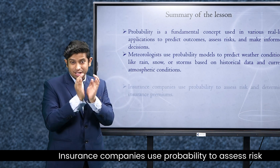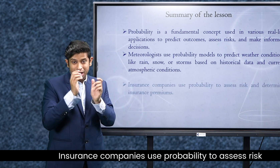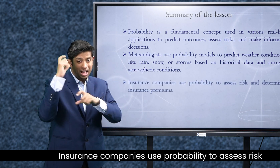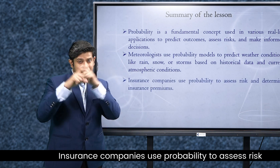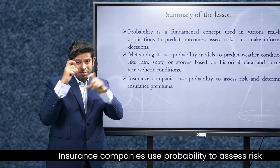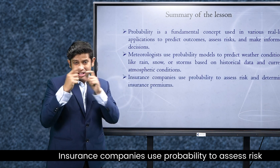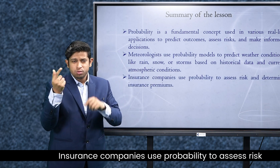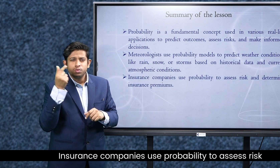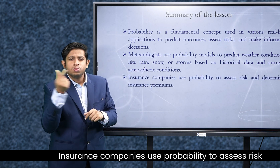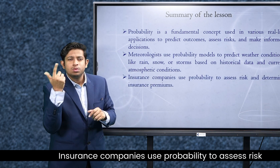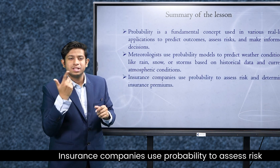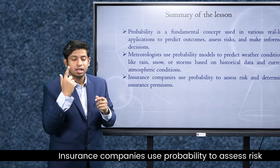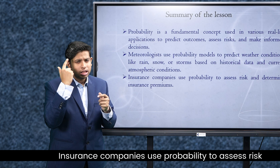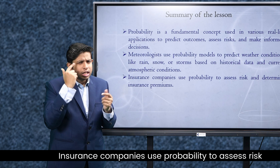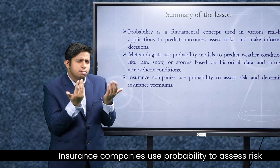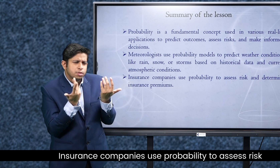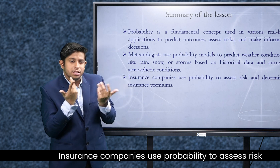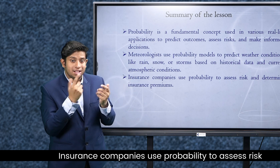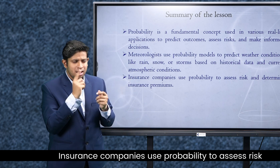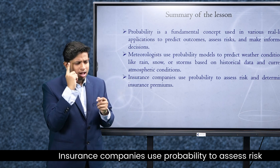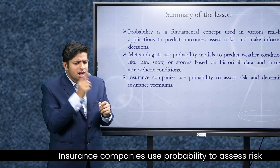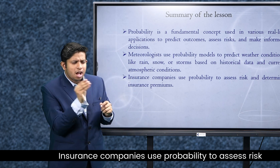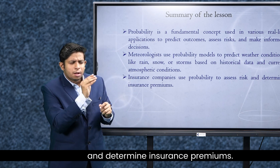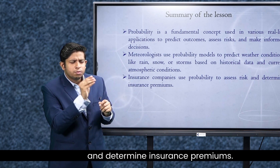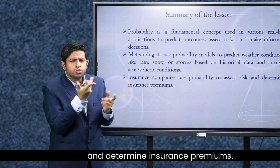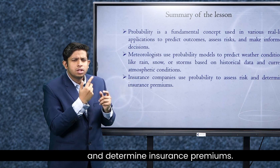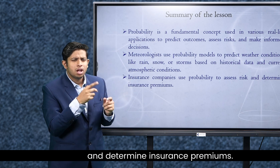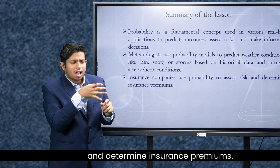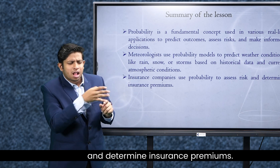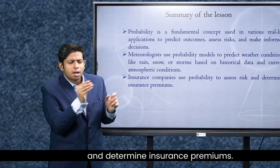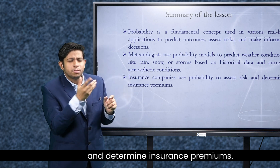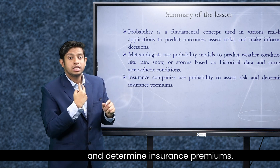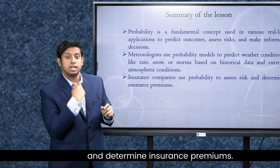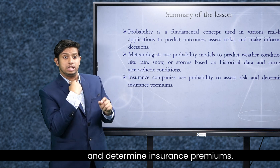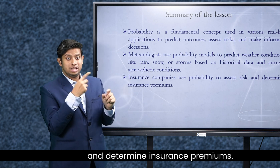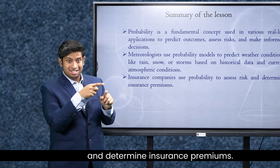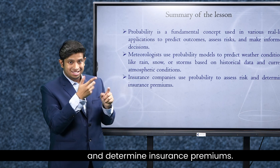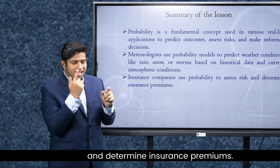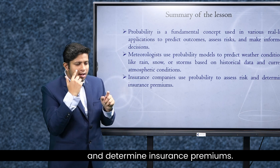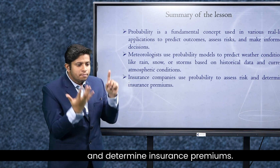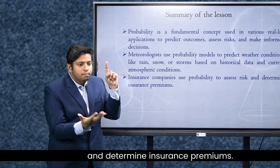Insurance companies use probability to assess risk and determine insurance premiums.